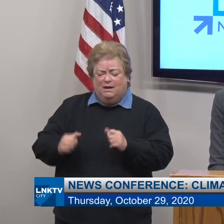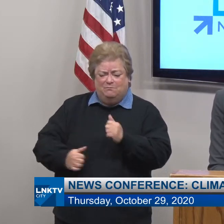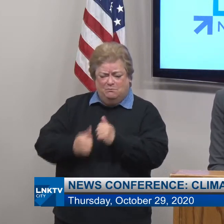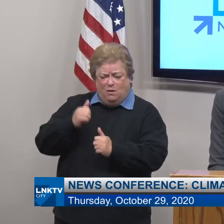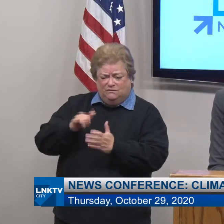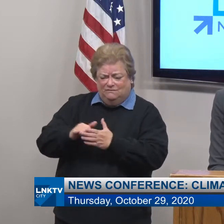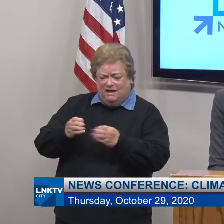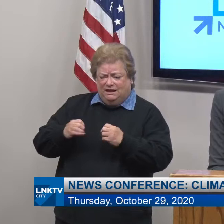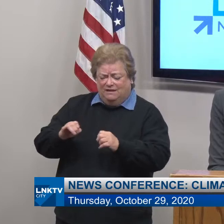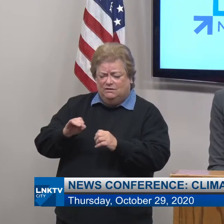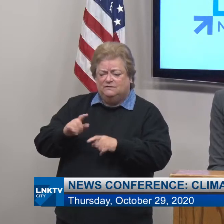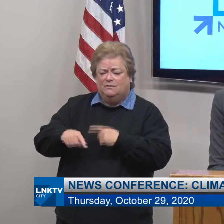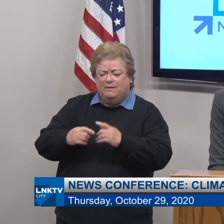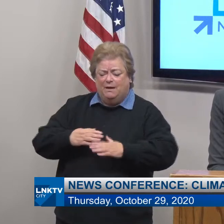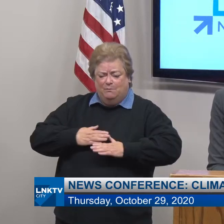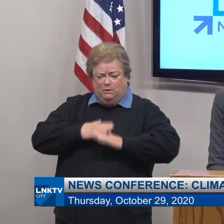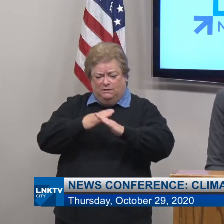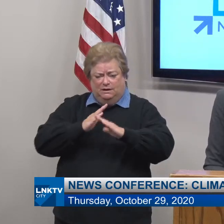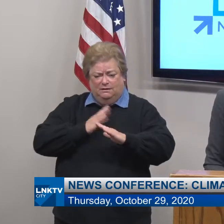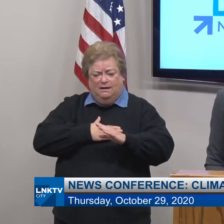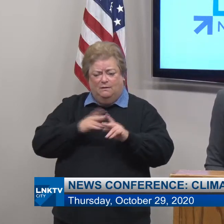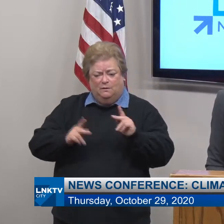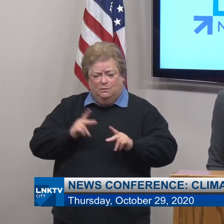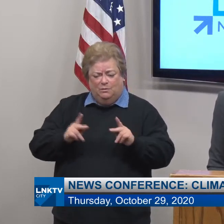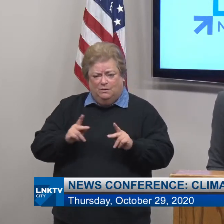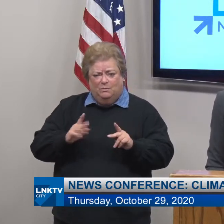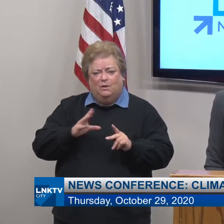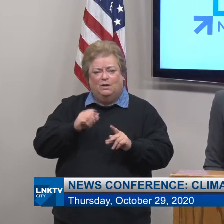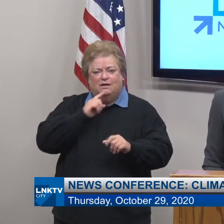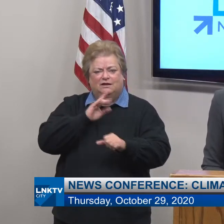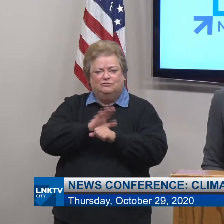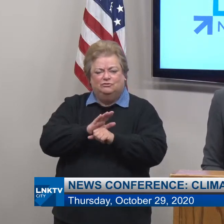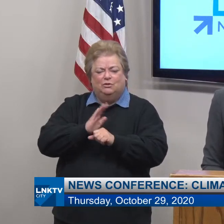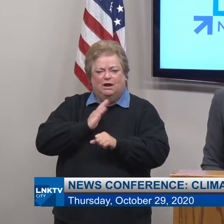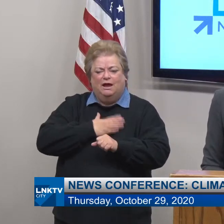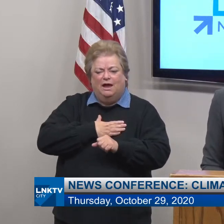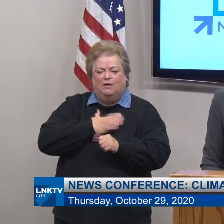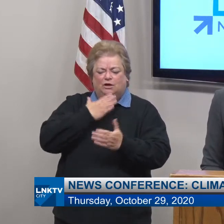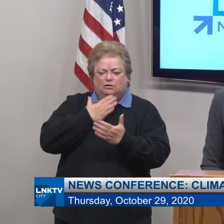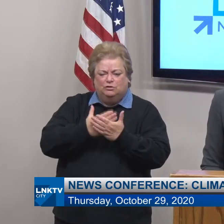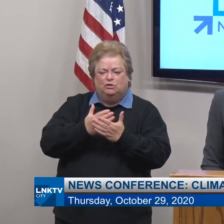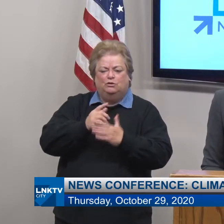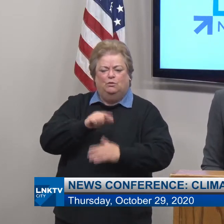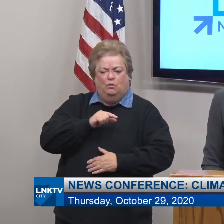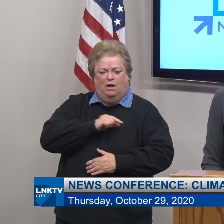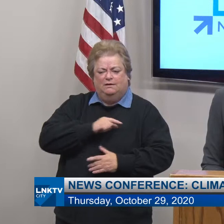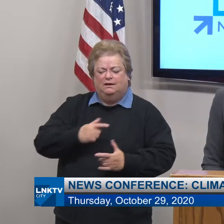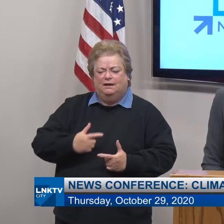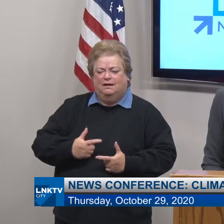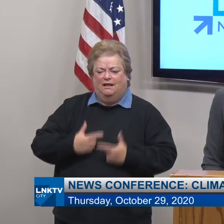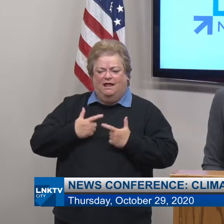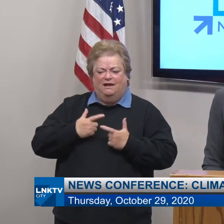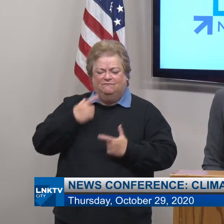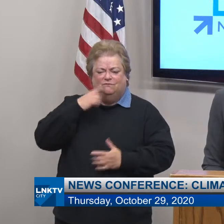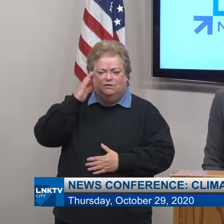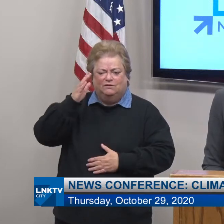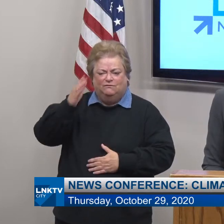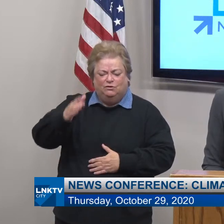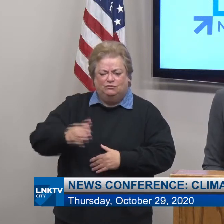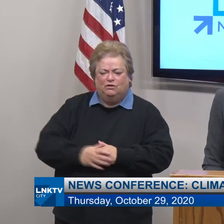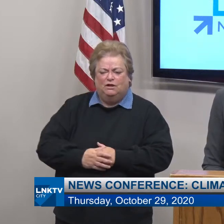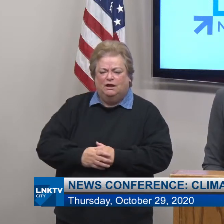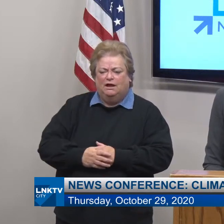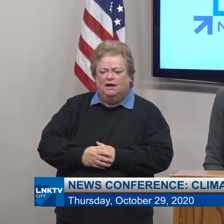is actually about protecting our people and ensuring our good quality of life for the future. It's also about